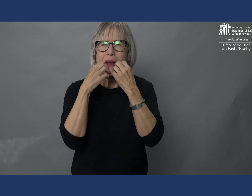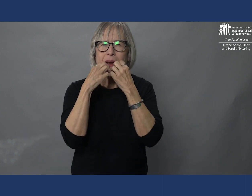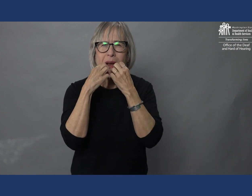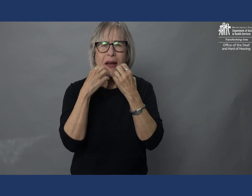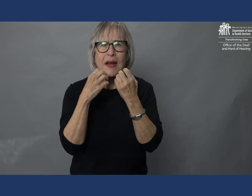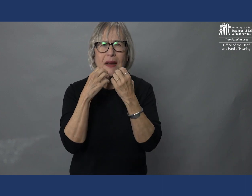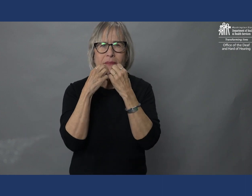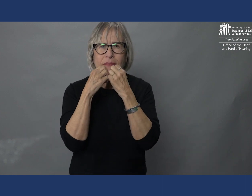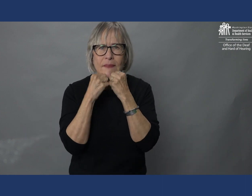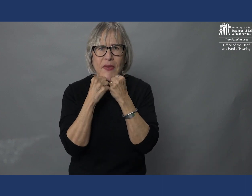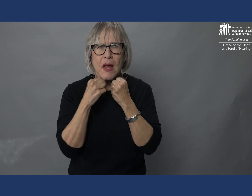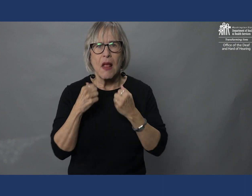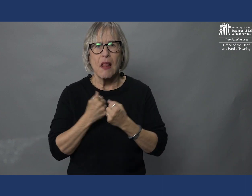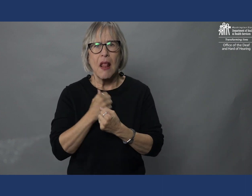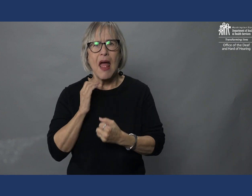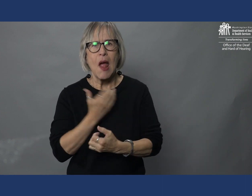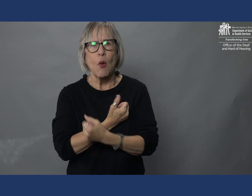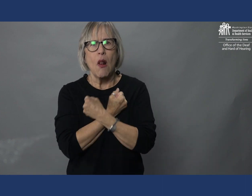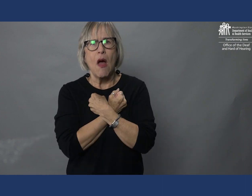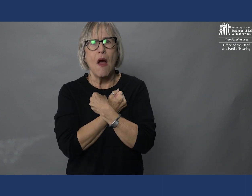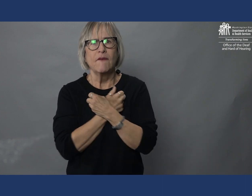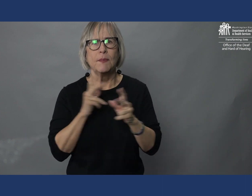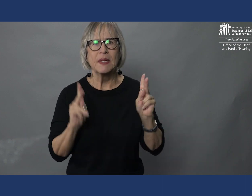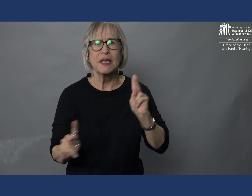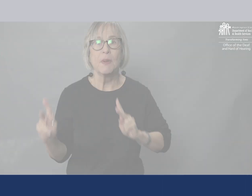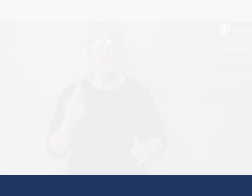The Office of the Deaf and Hard of Hearing, ODHH,